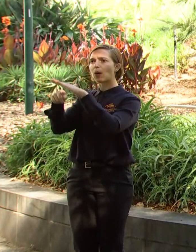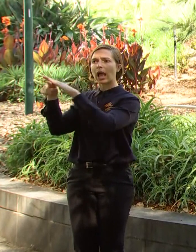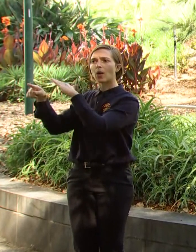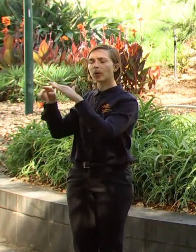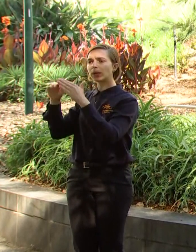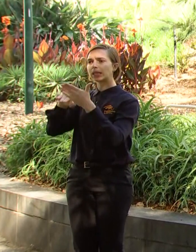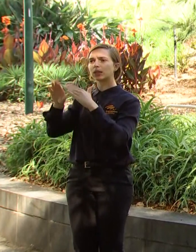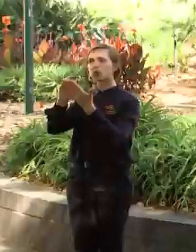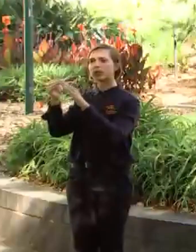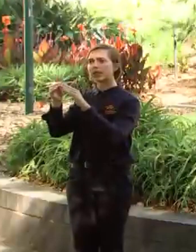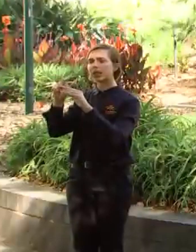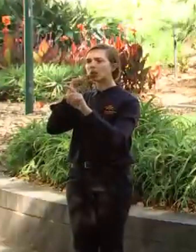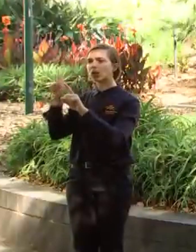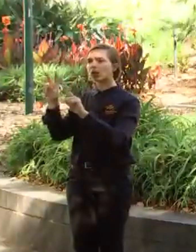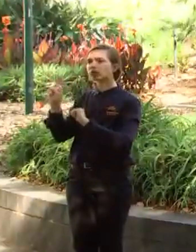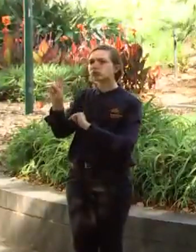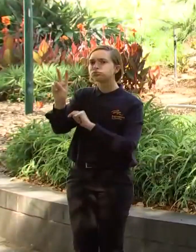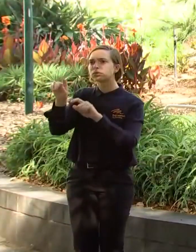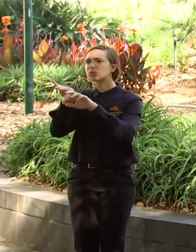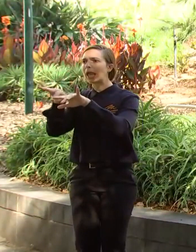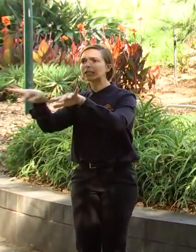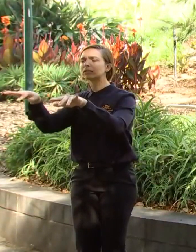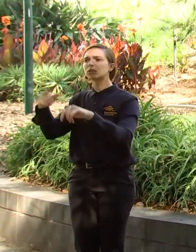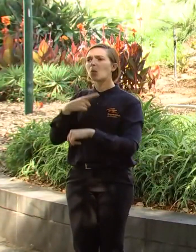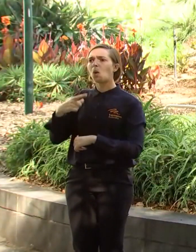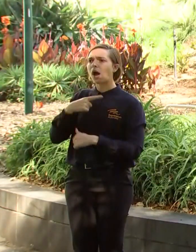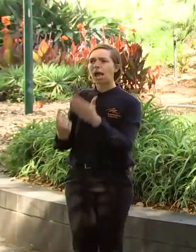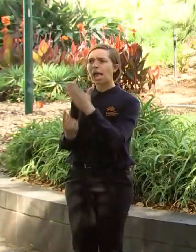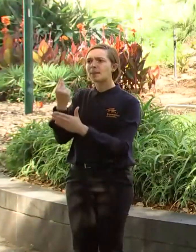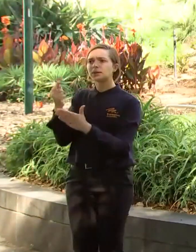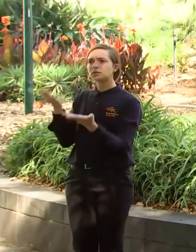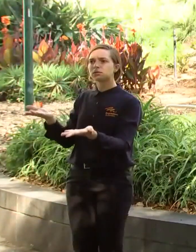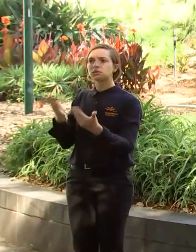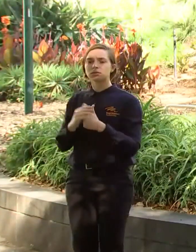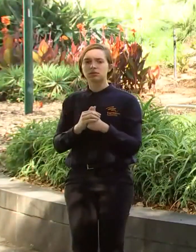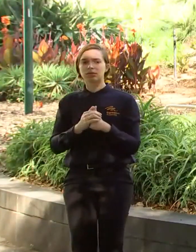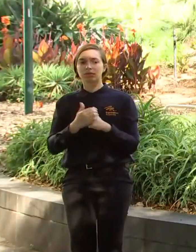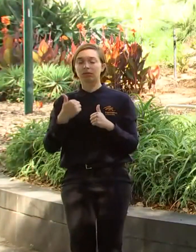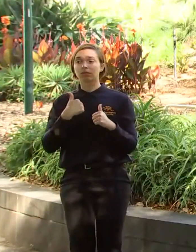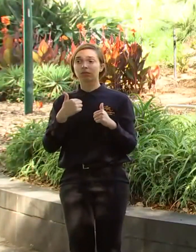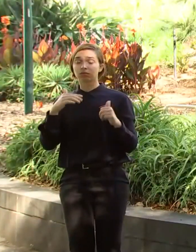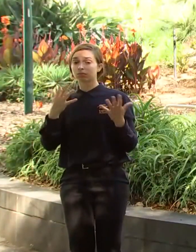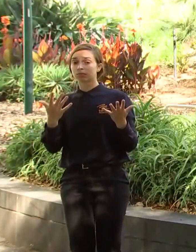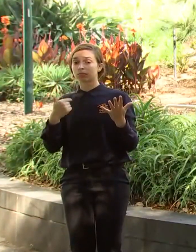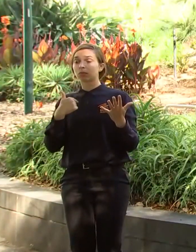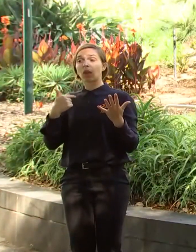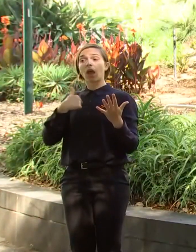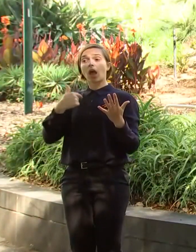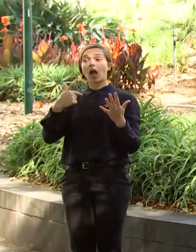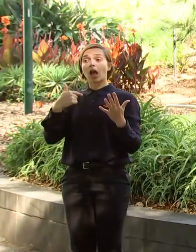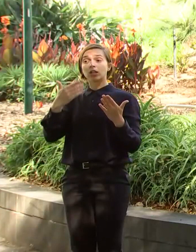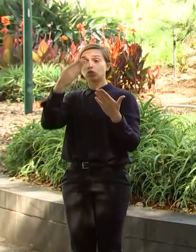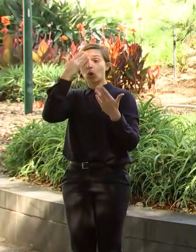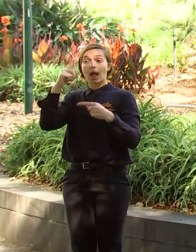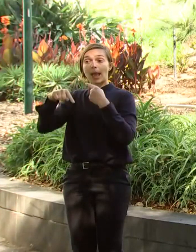a briefing on every question that you've sent in. I haven't seen your request. If we can follow up, then we